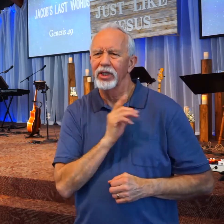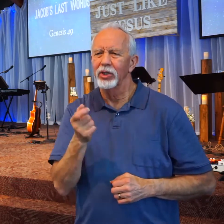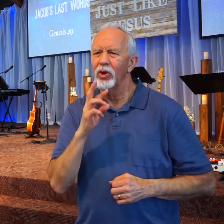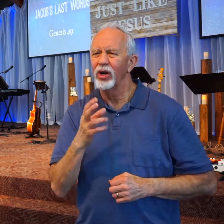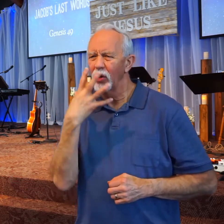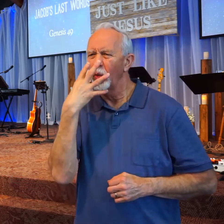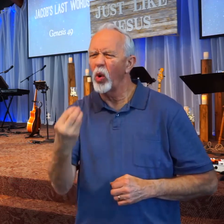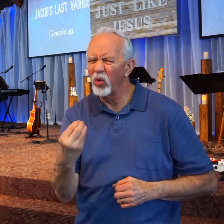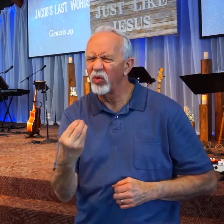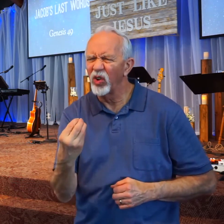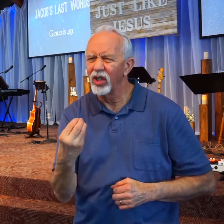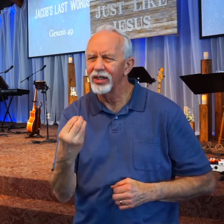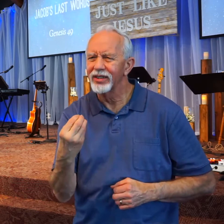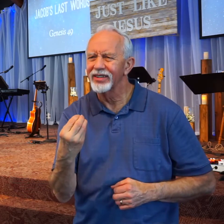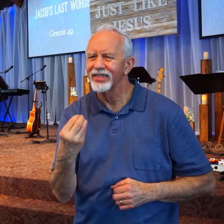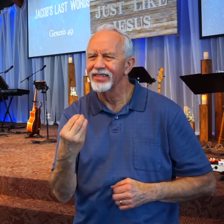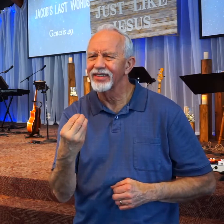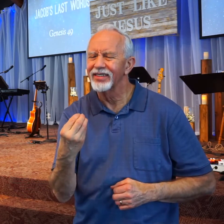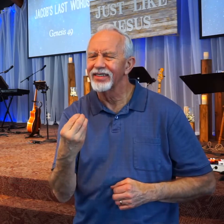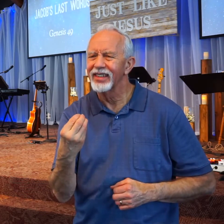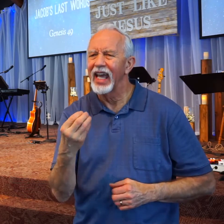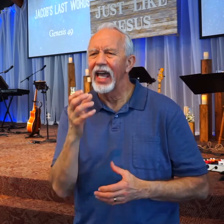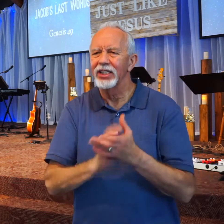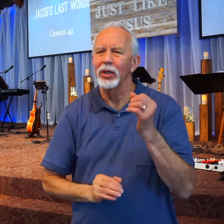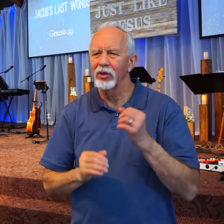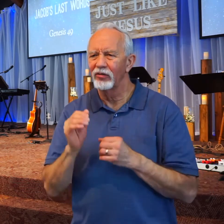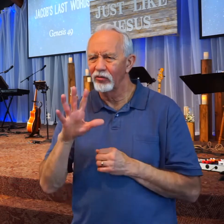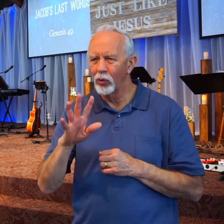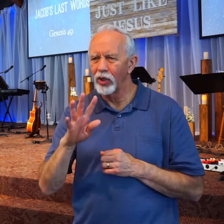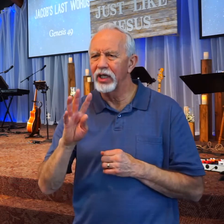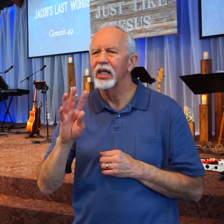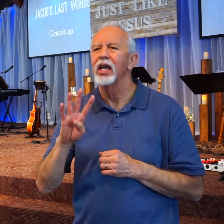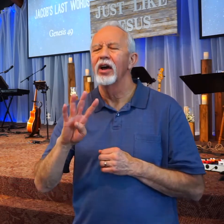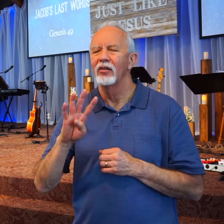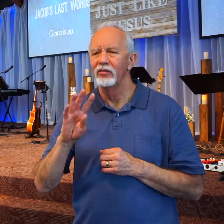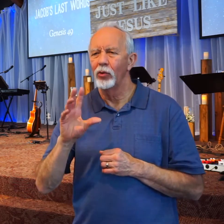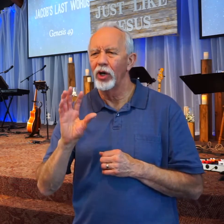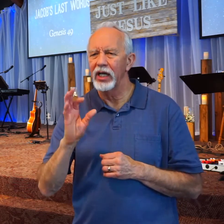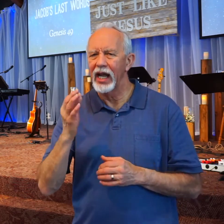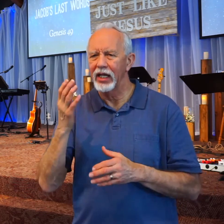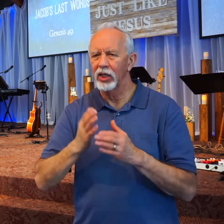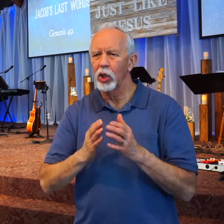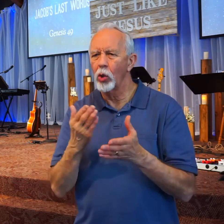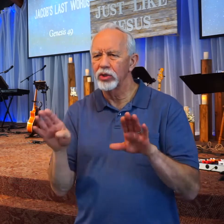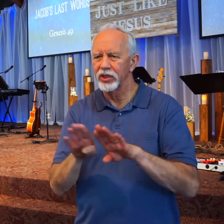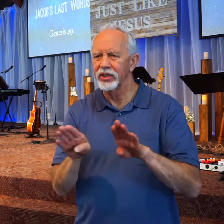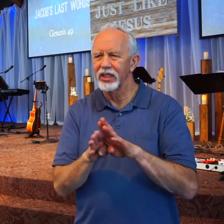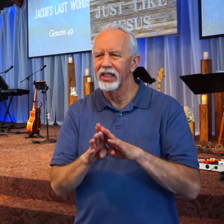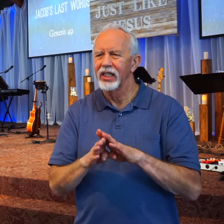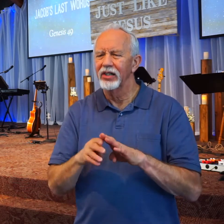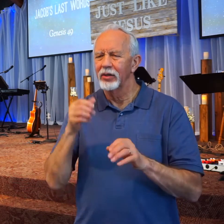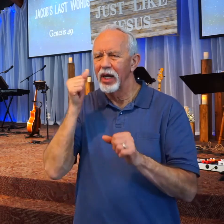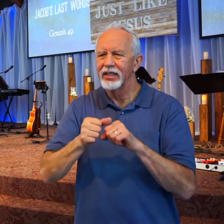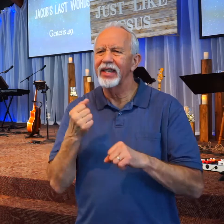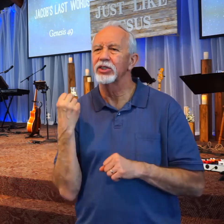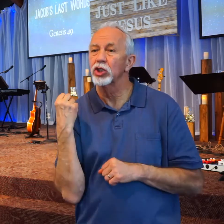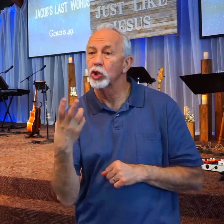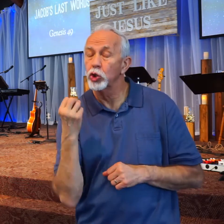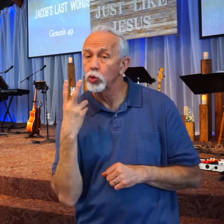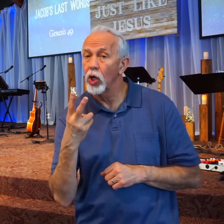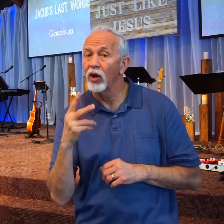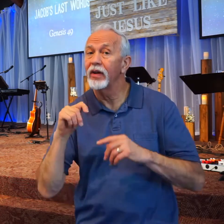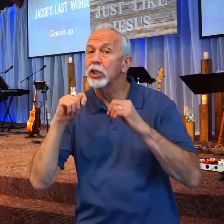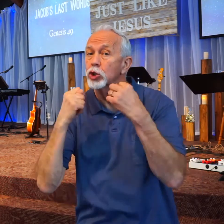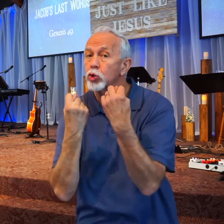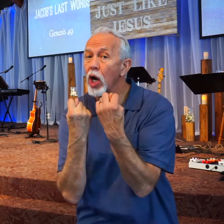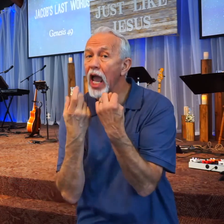wolf. And as chapter 49 closes out, we're reminded these are the 12 tribes